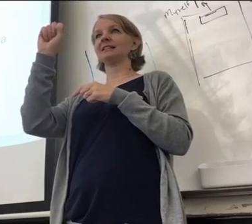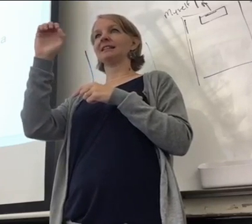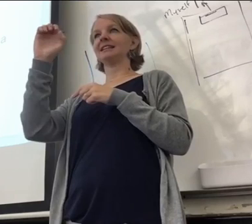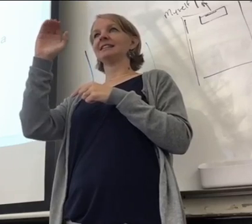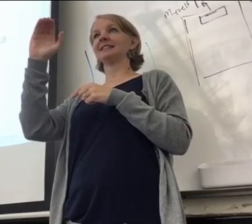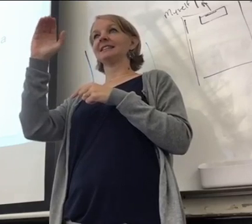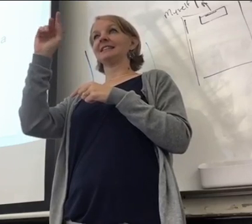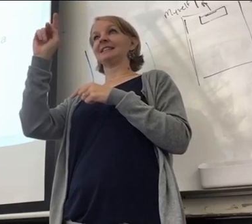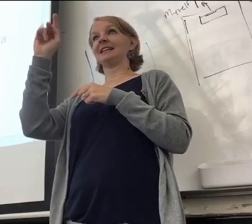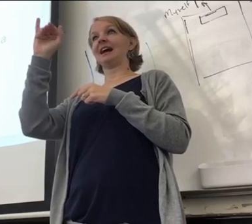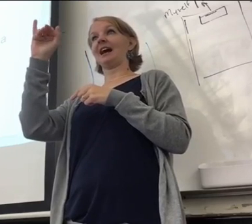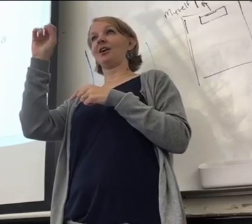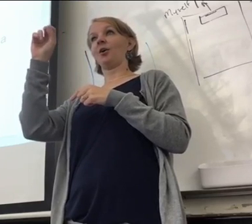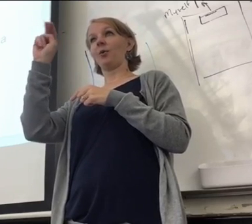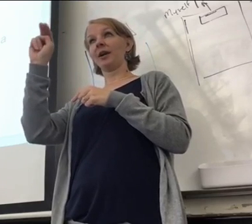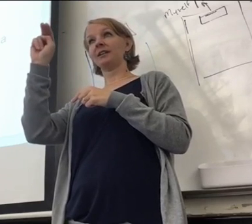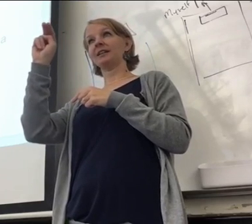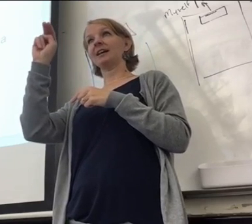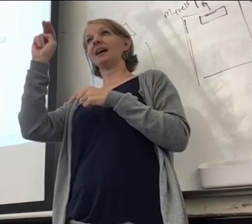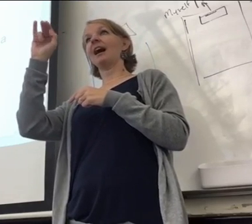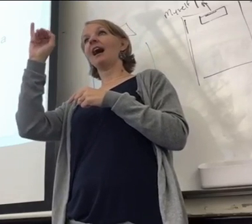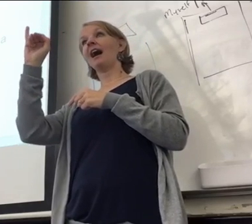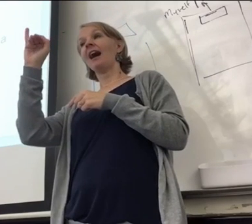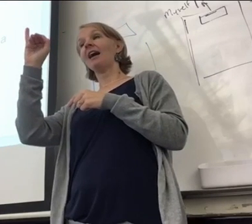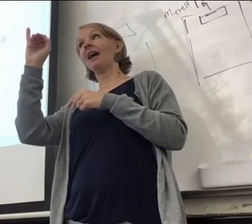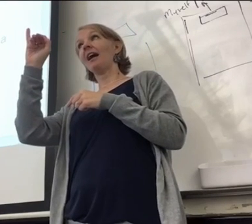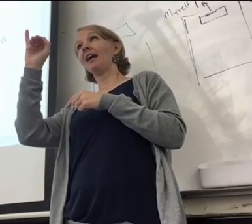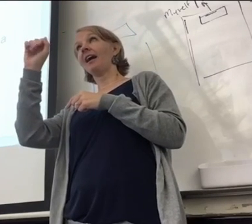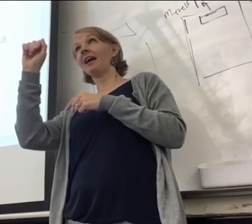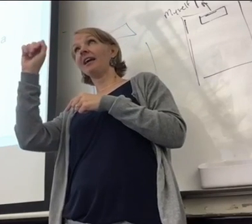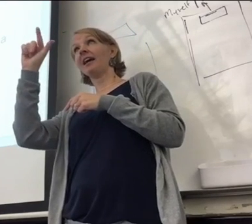S-E-C-T-I-O-N, alism,